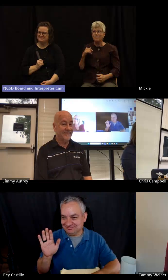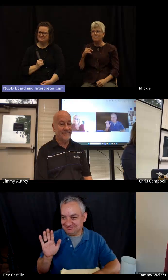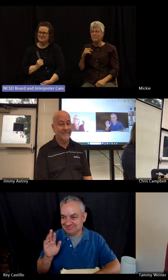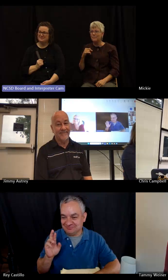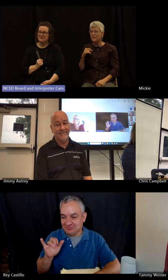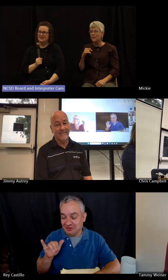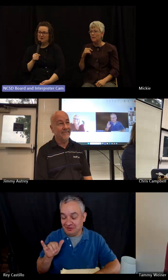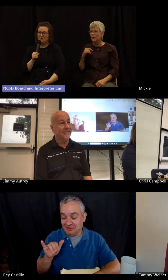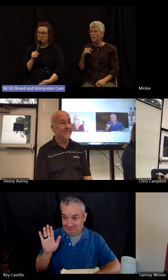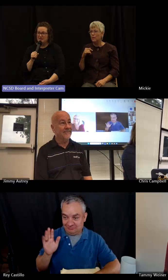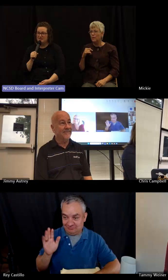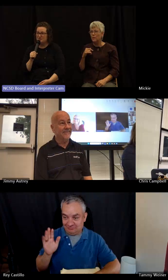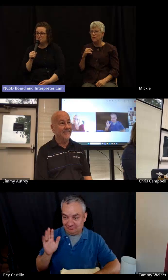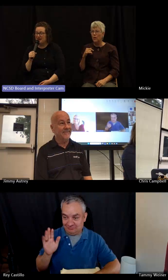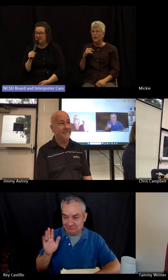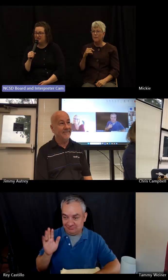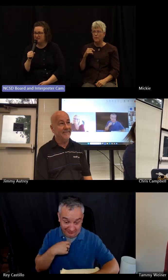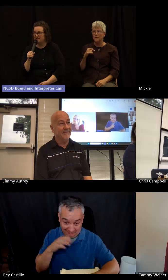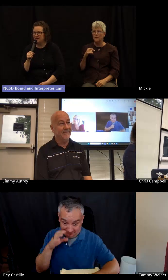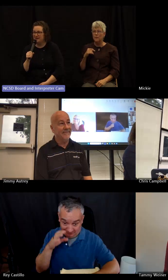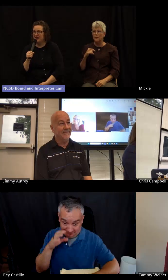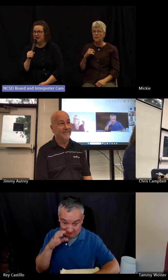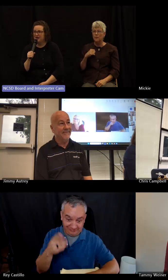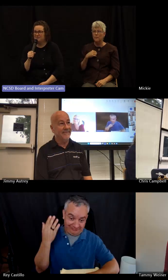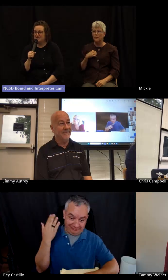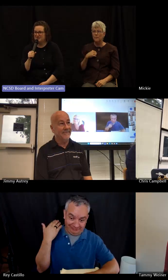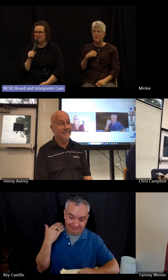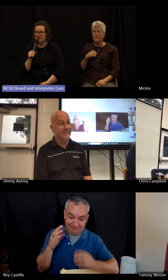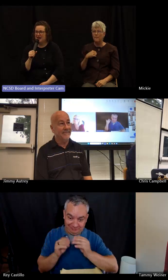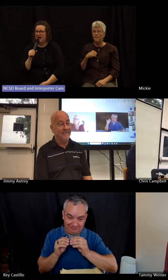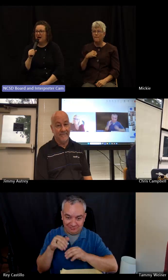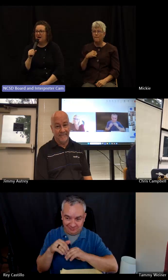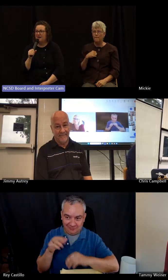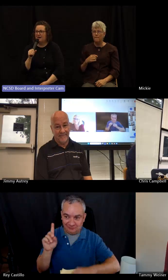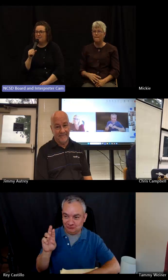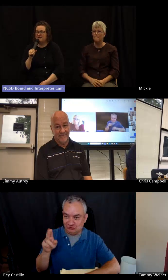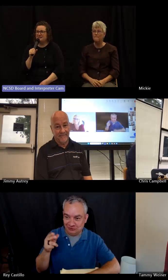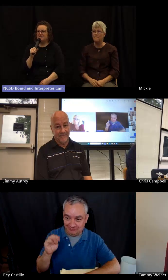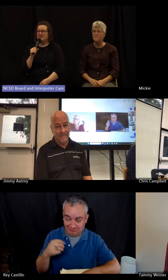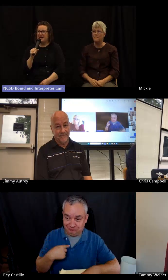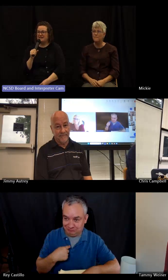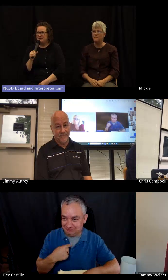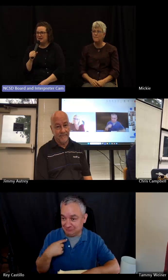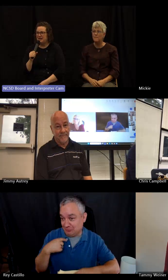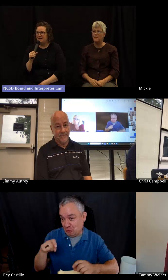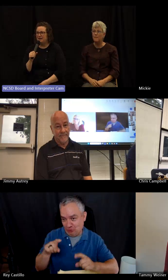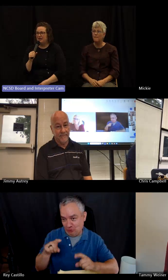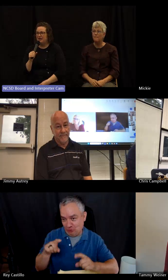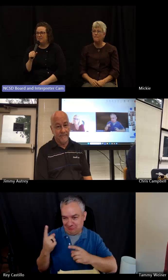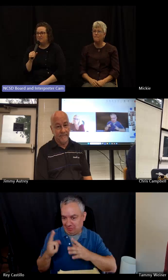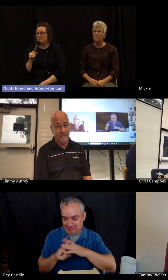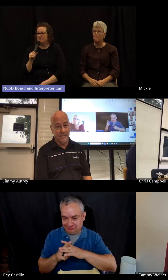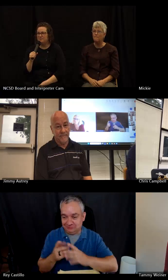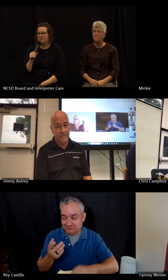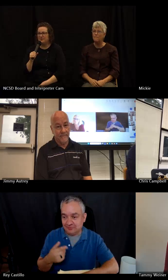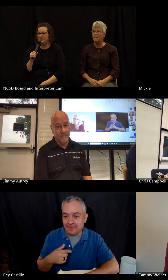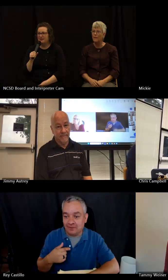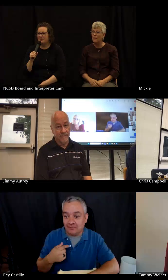Okay, at this time. This is Ray. Sorry, I missed the last meeting.